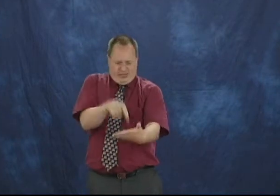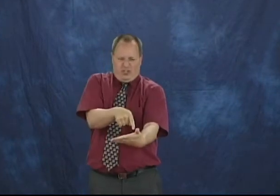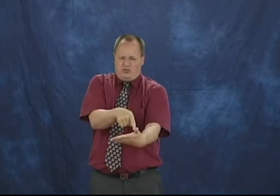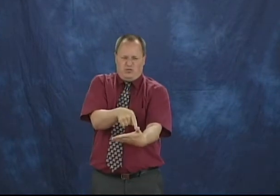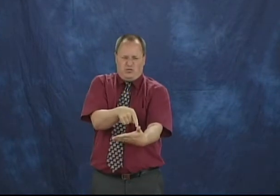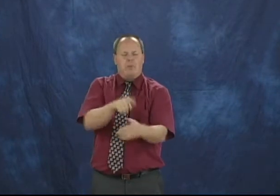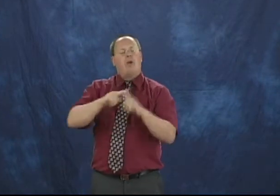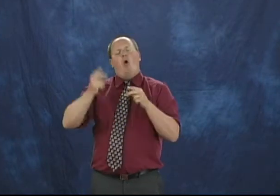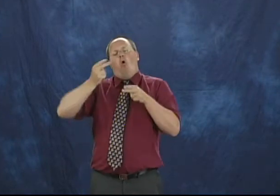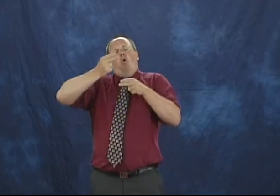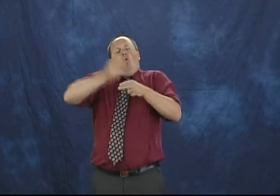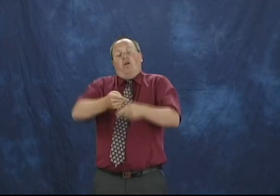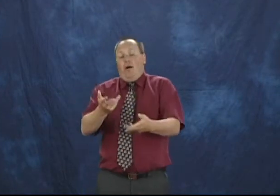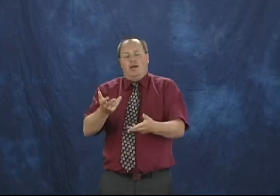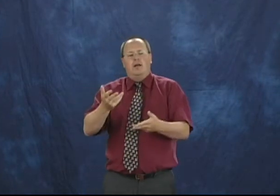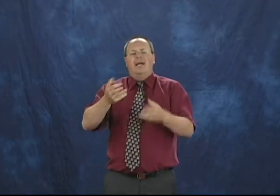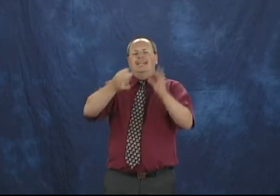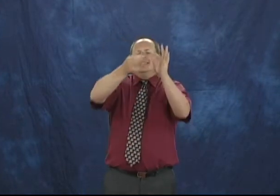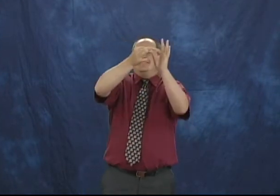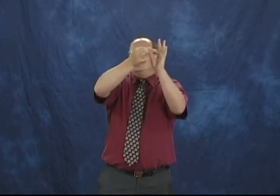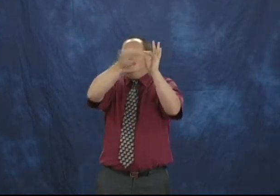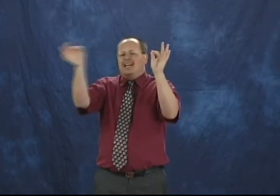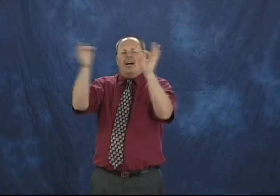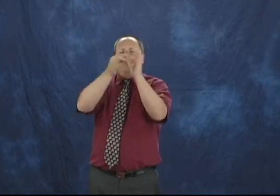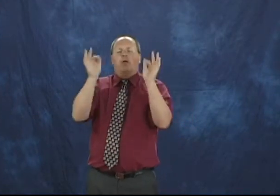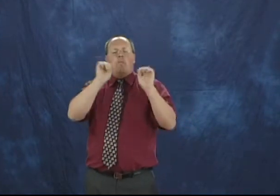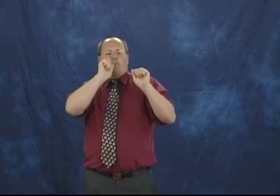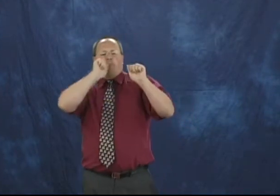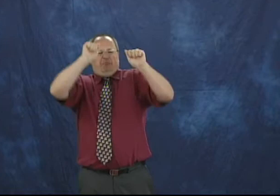That word, beatitude, is not in the Bible.